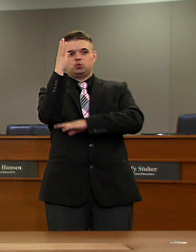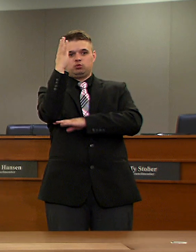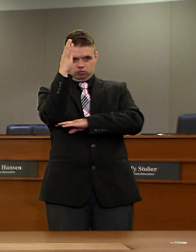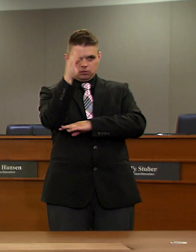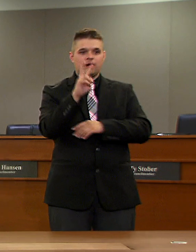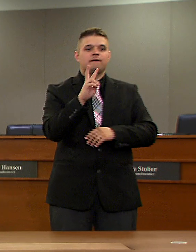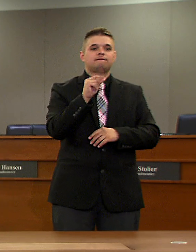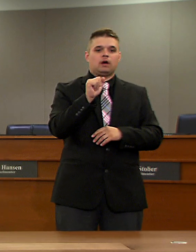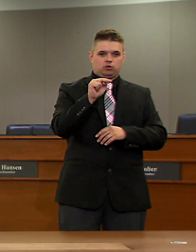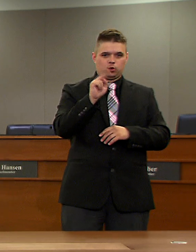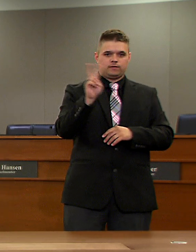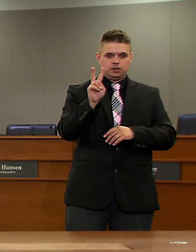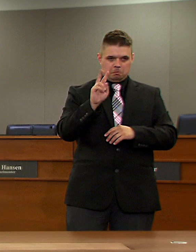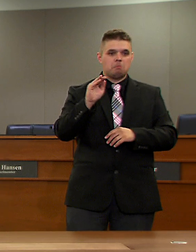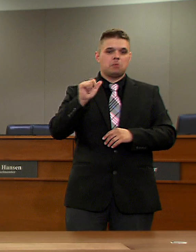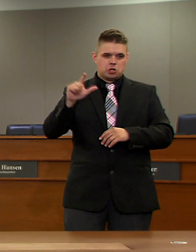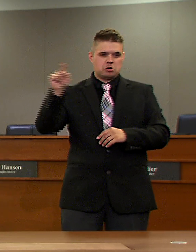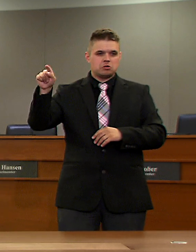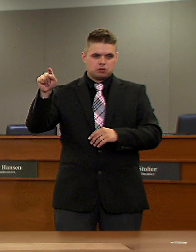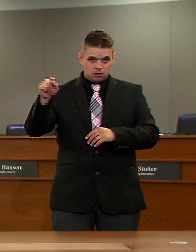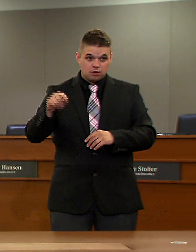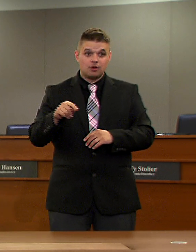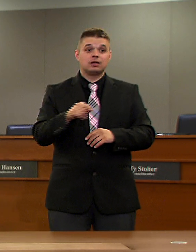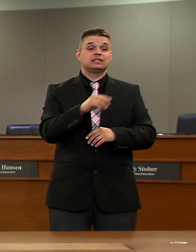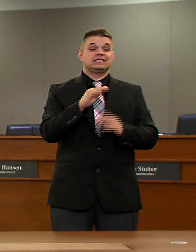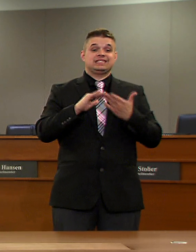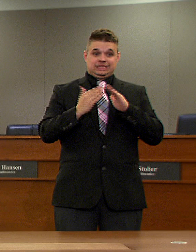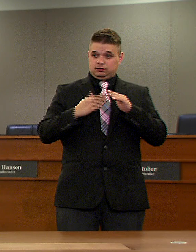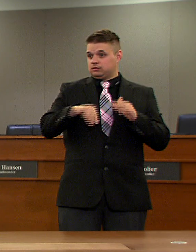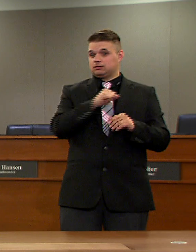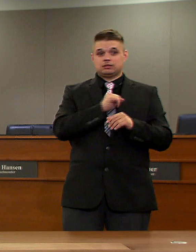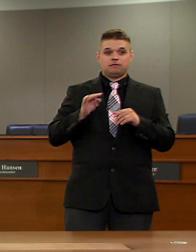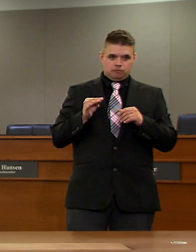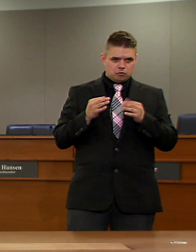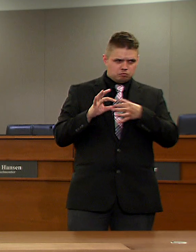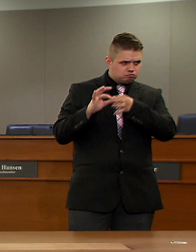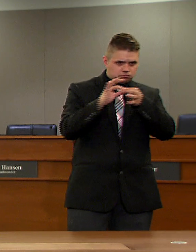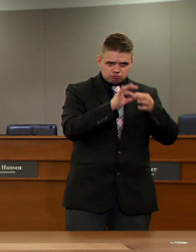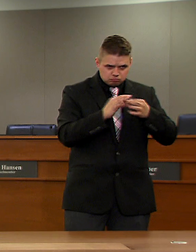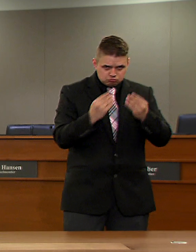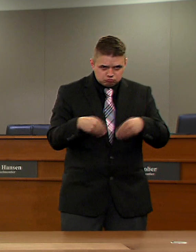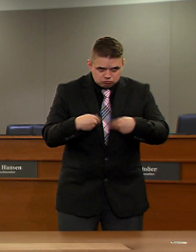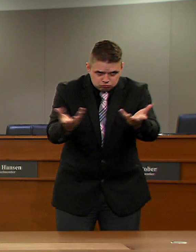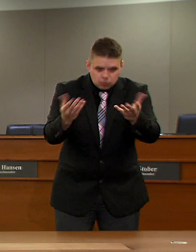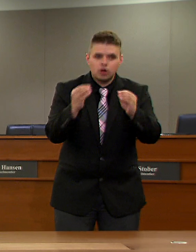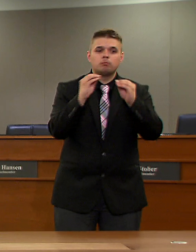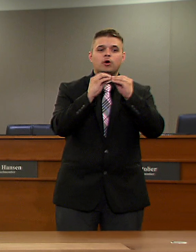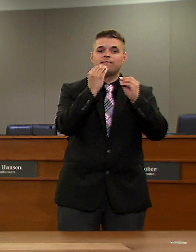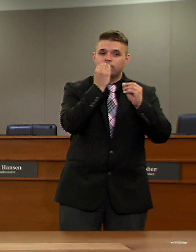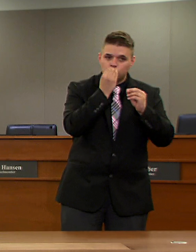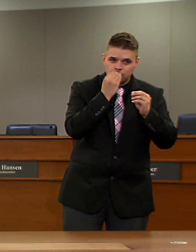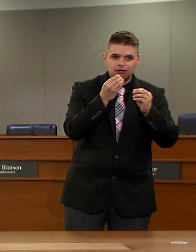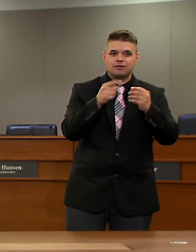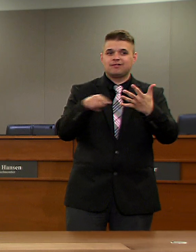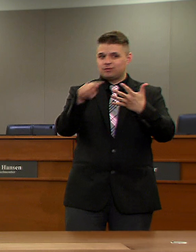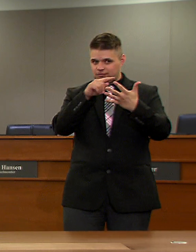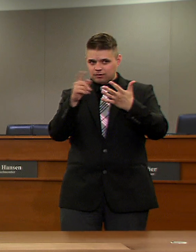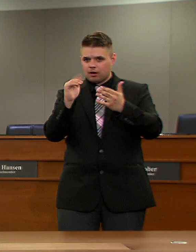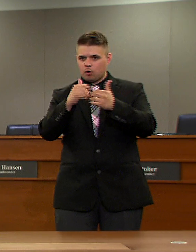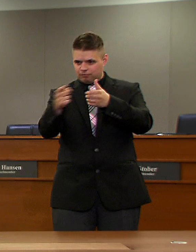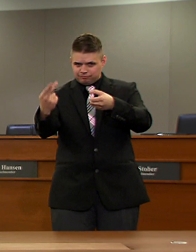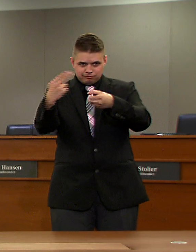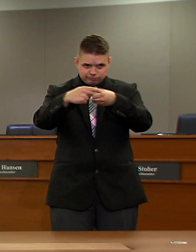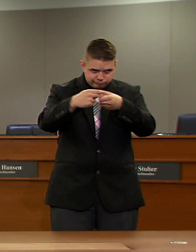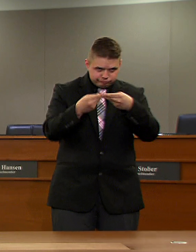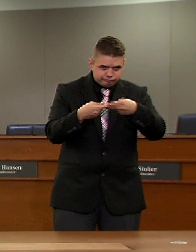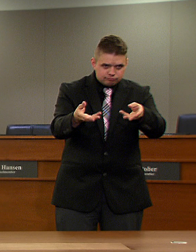are coordinating offers to provide food and other essential items to participants. In fact, just today, the Clark